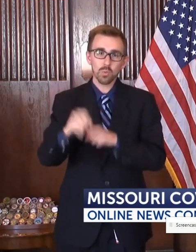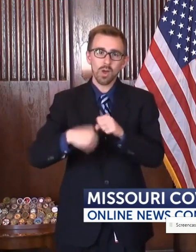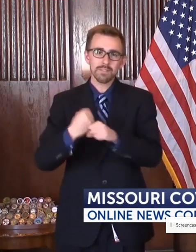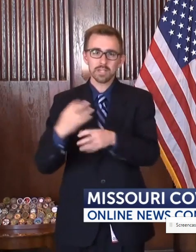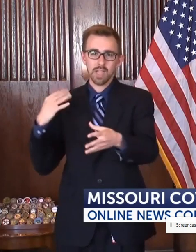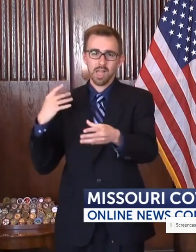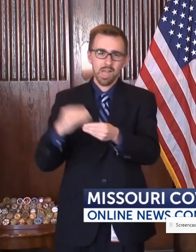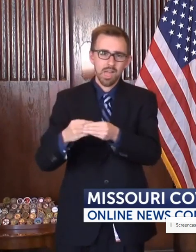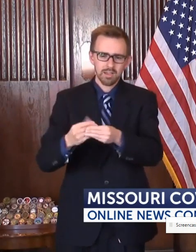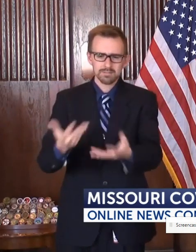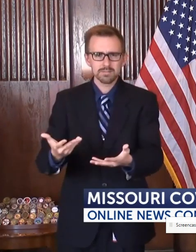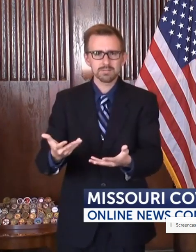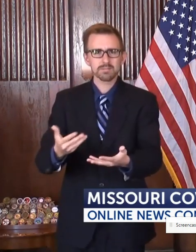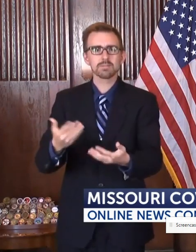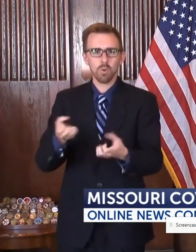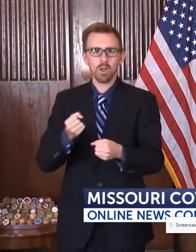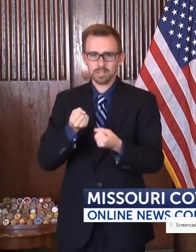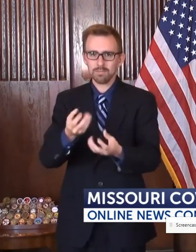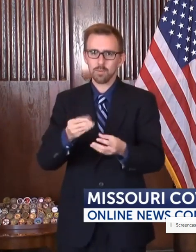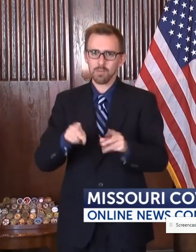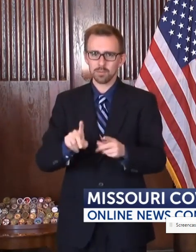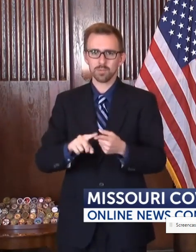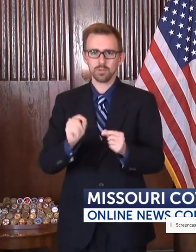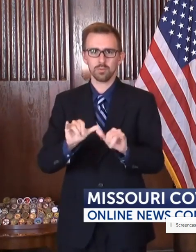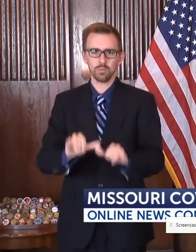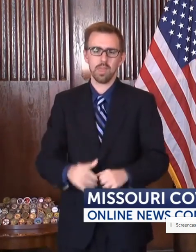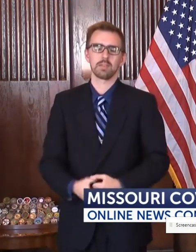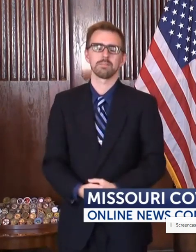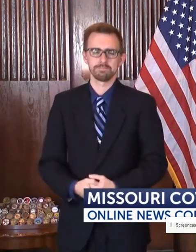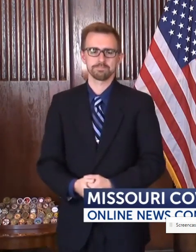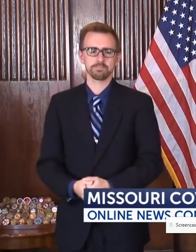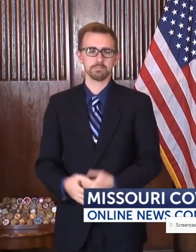and we want to make sure you have the opportunity to do that. Today, Commissioner Van